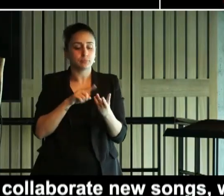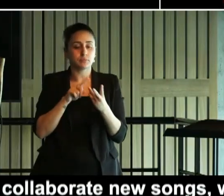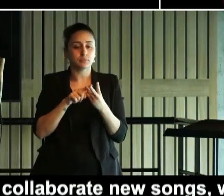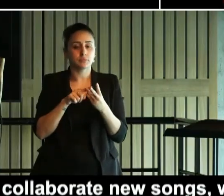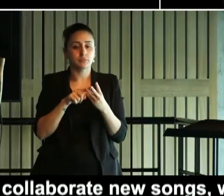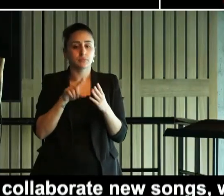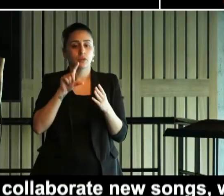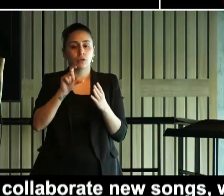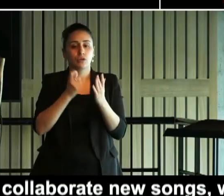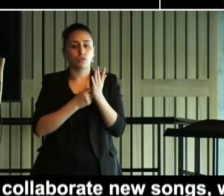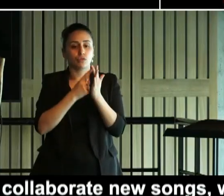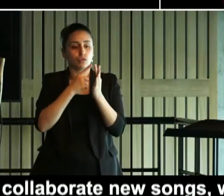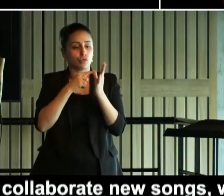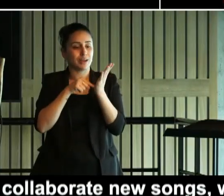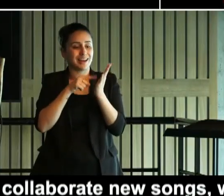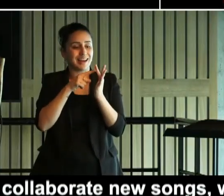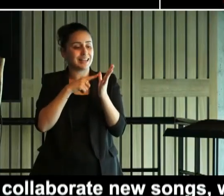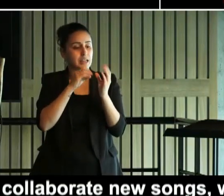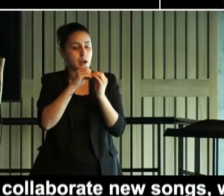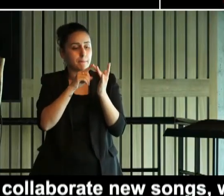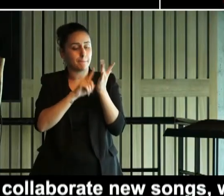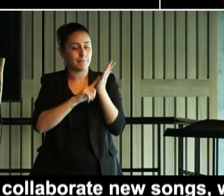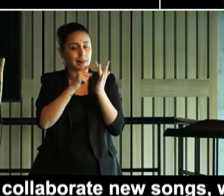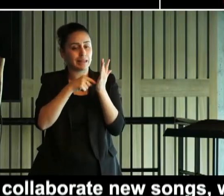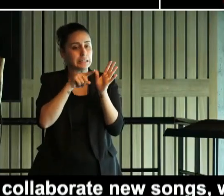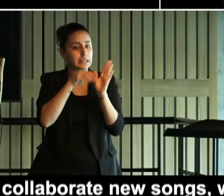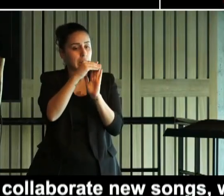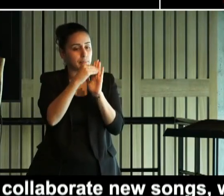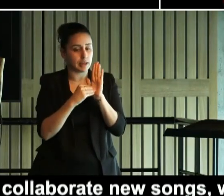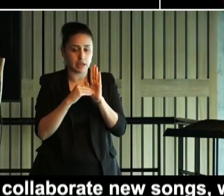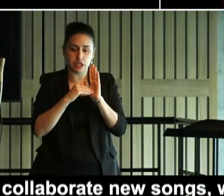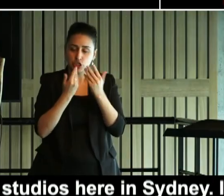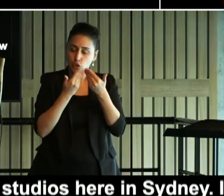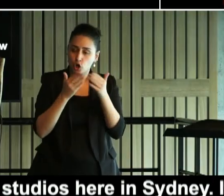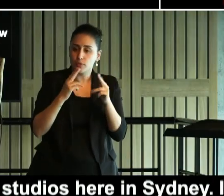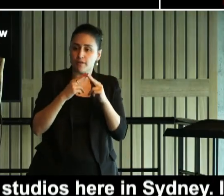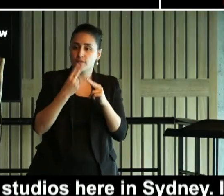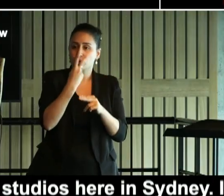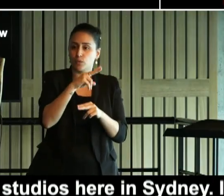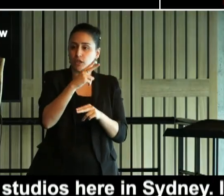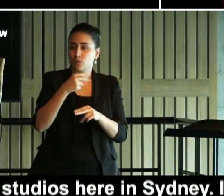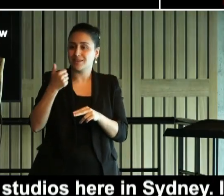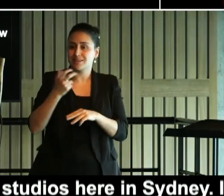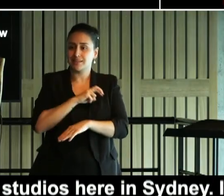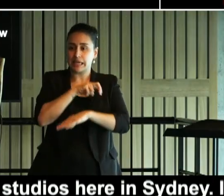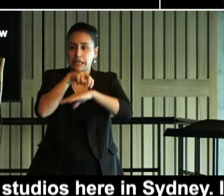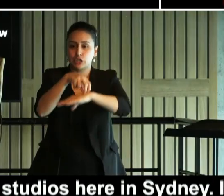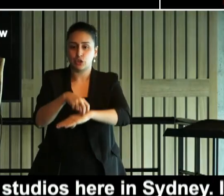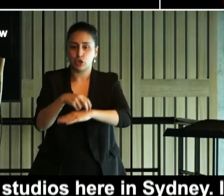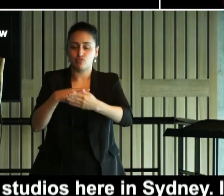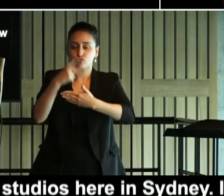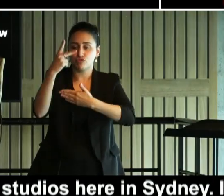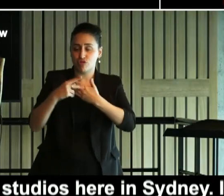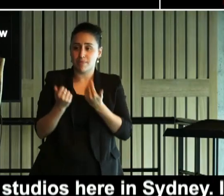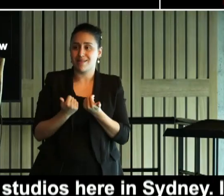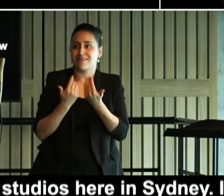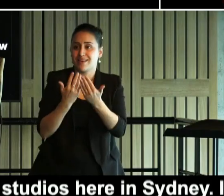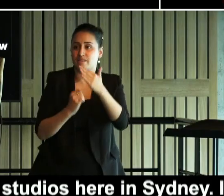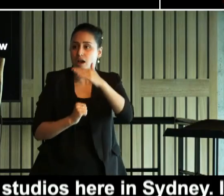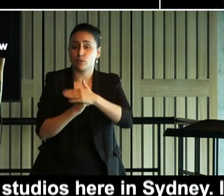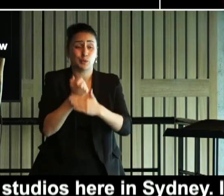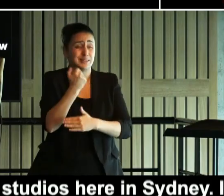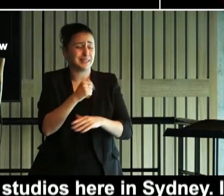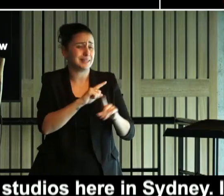Creatability applications are now open for the 2026 Creatability Internship Program, which gives up to 16